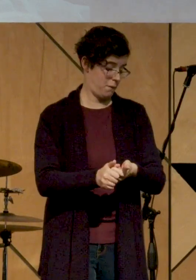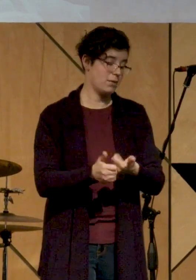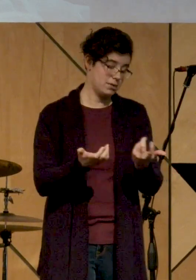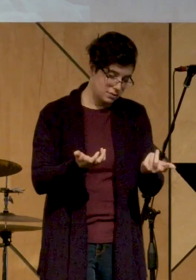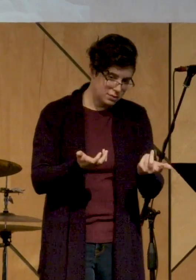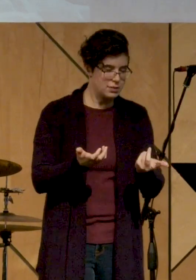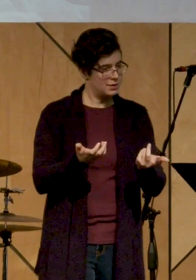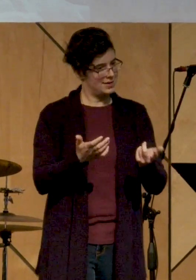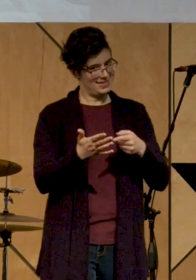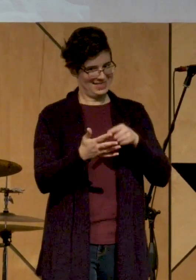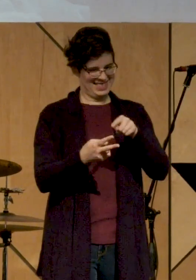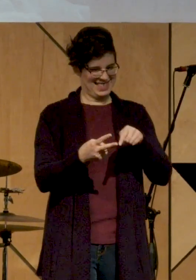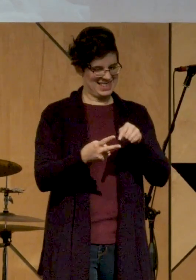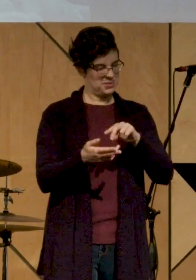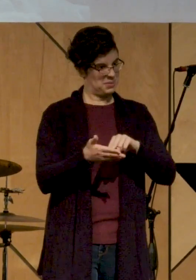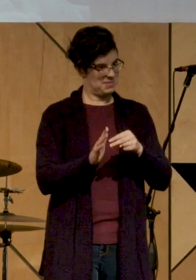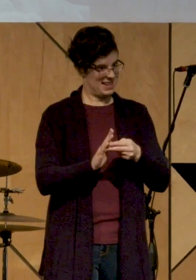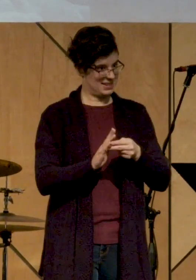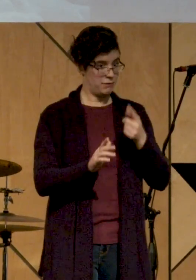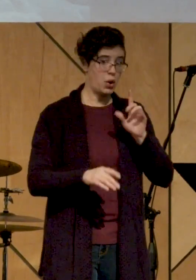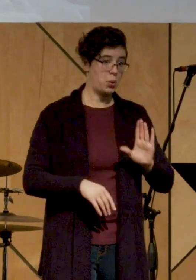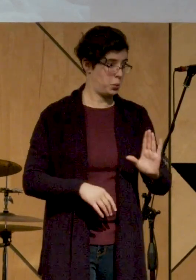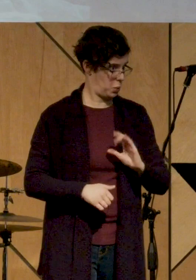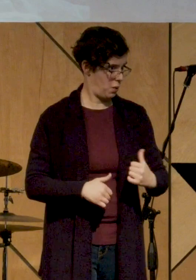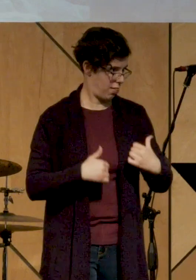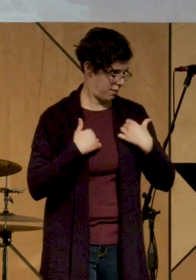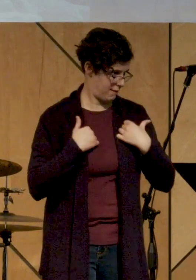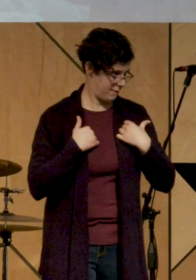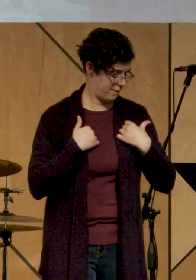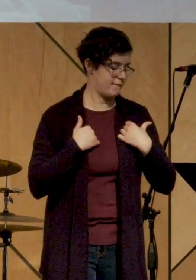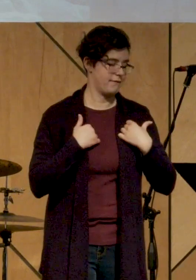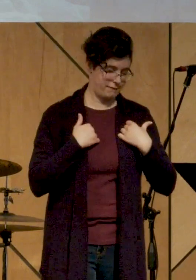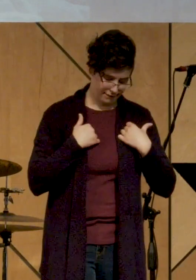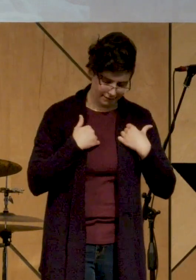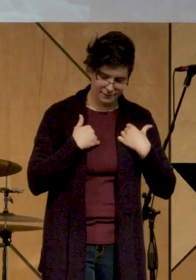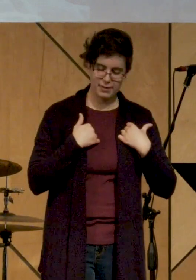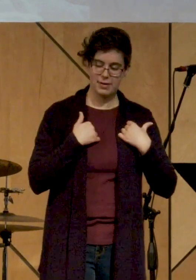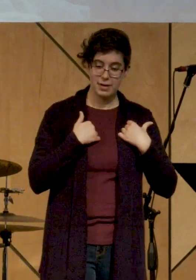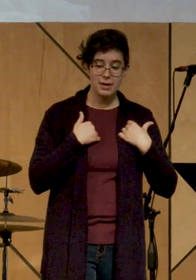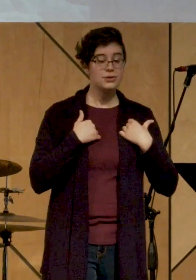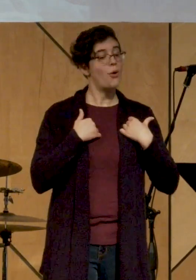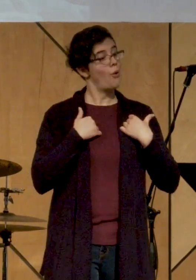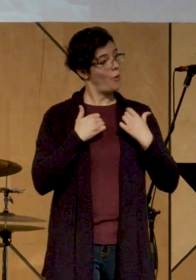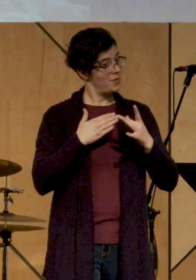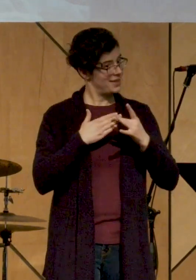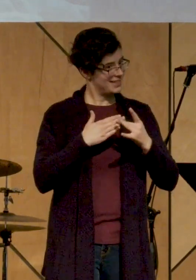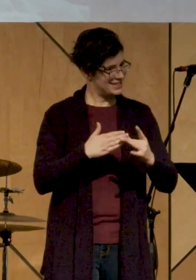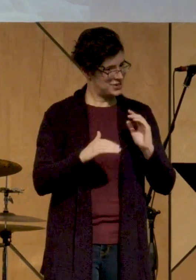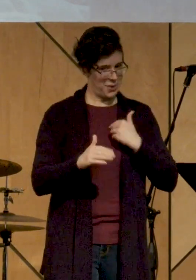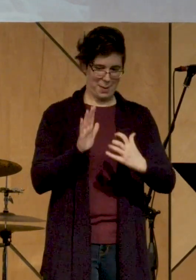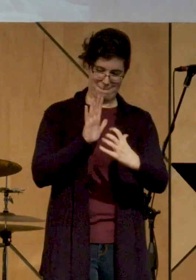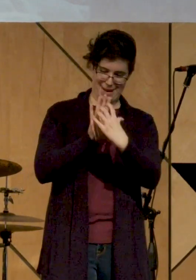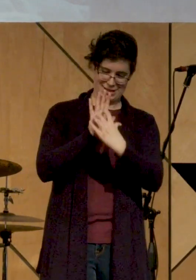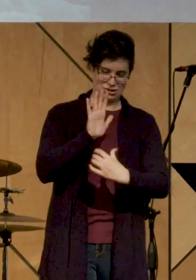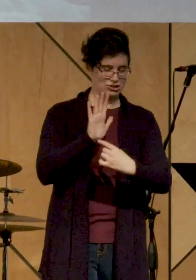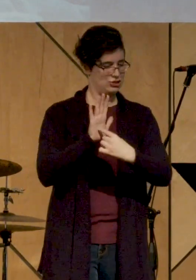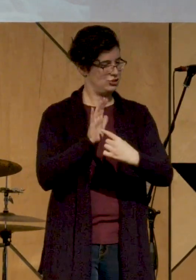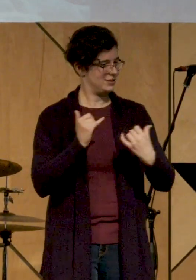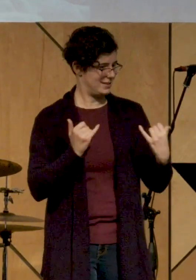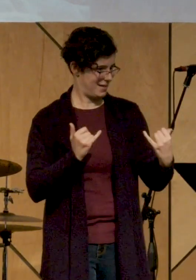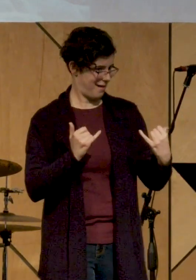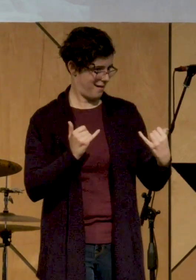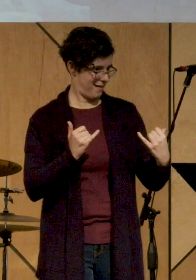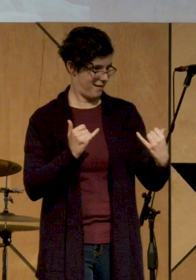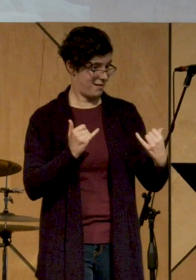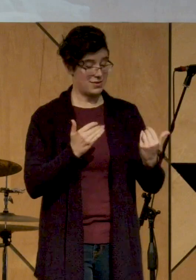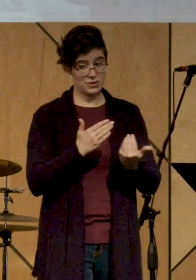that means in your life. And that brings us to our passage today, where he says this